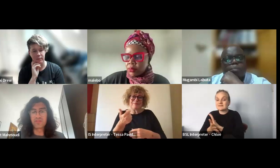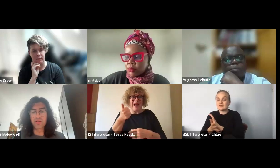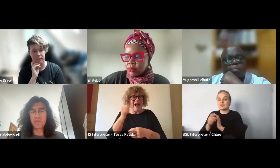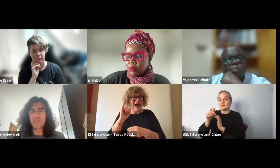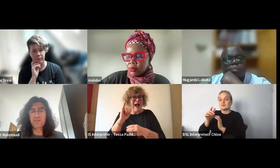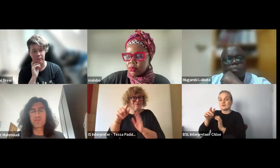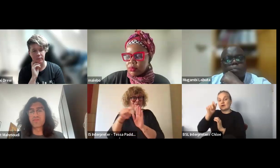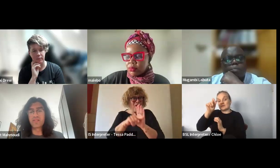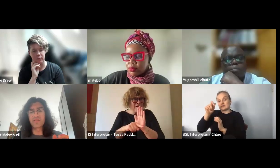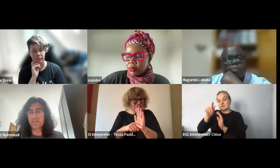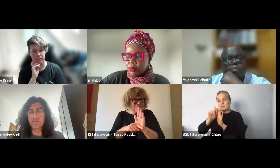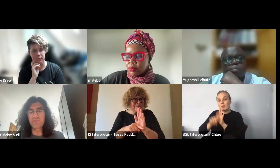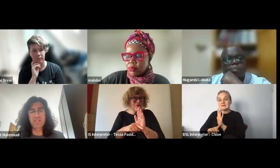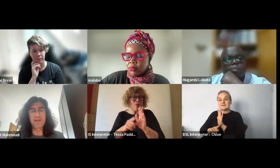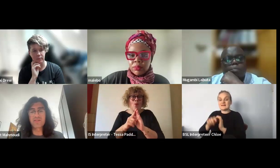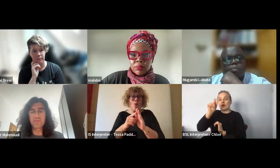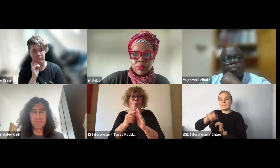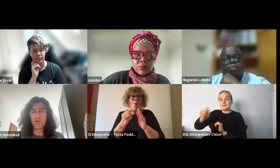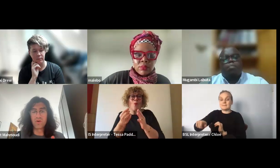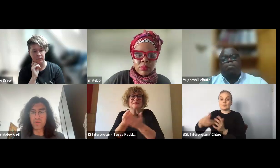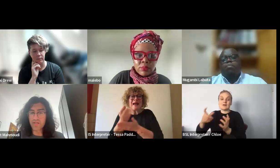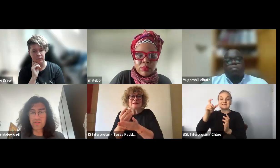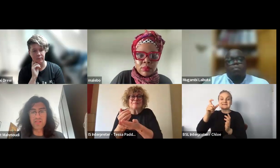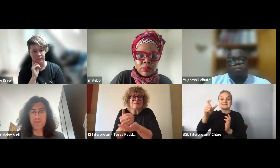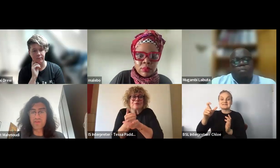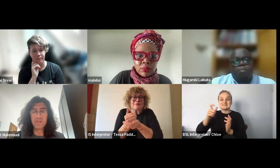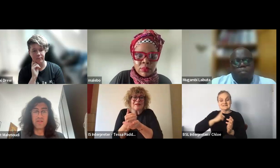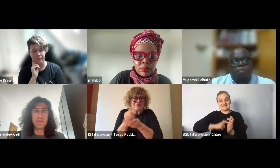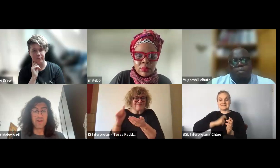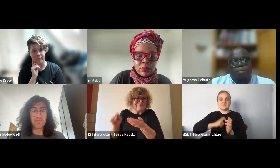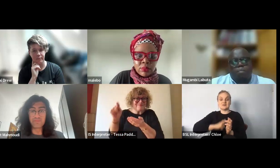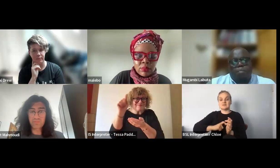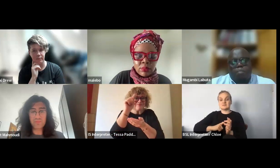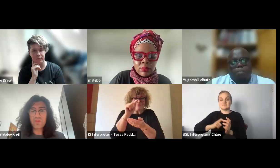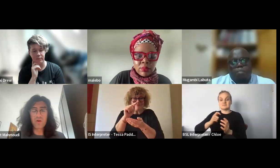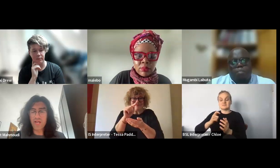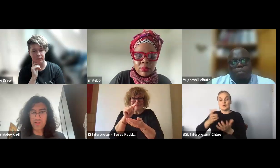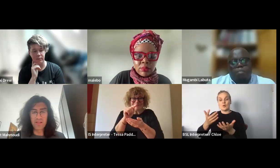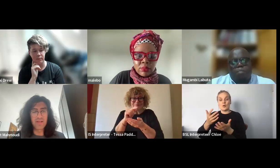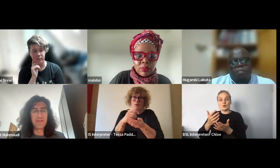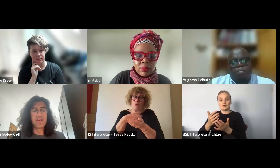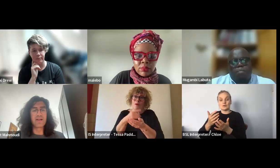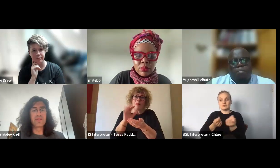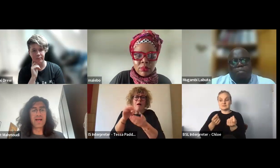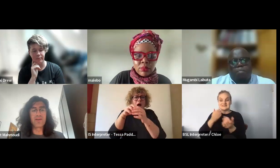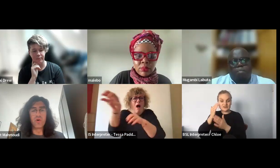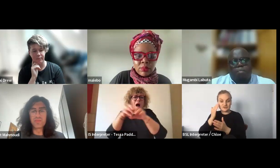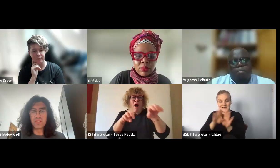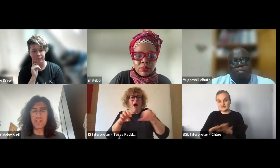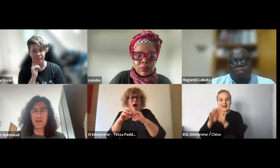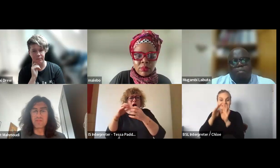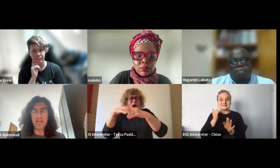occupy different privileges vis-a-vis citizenship status or immigration status or nationality. And I think